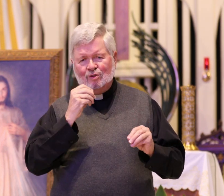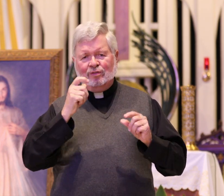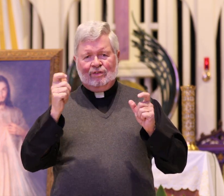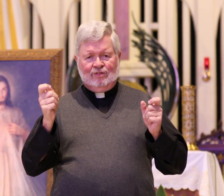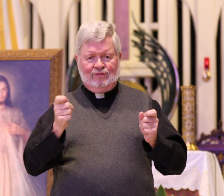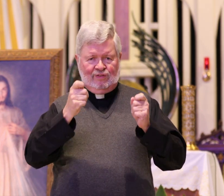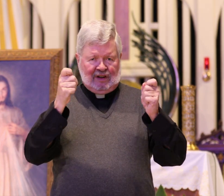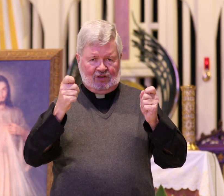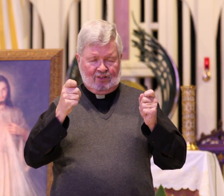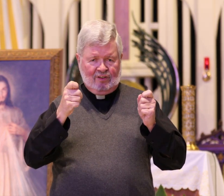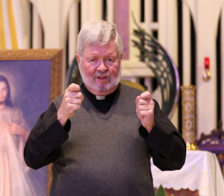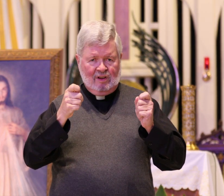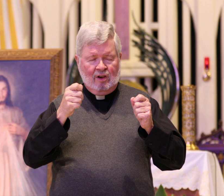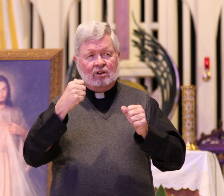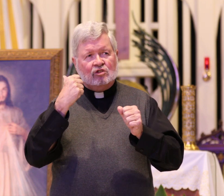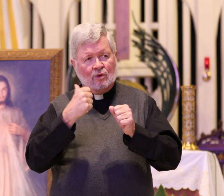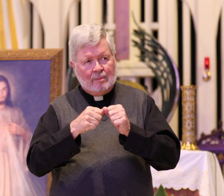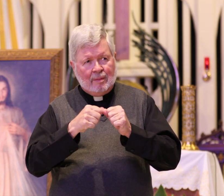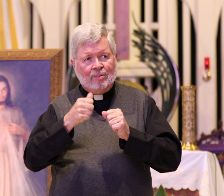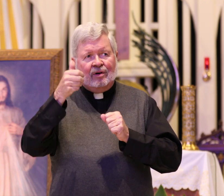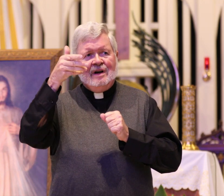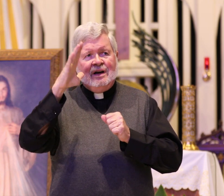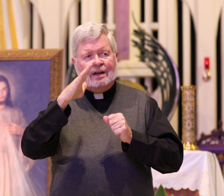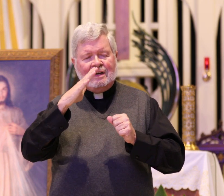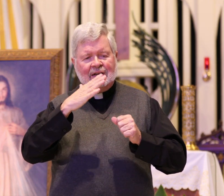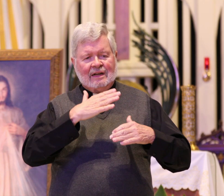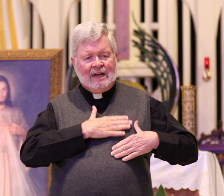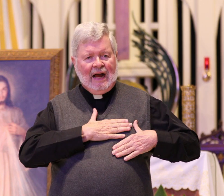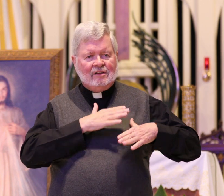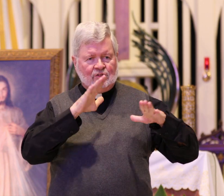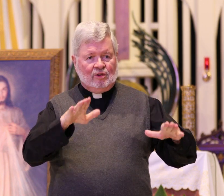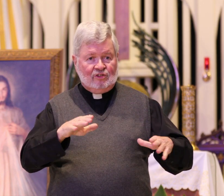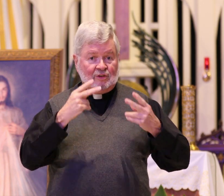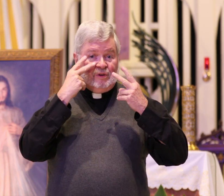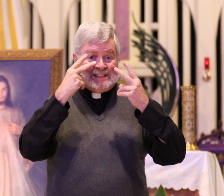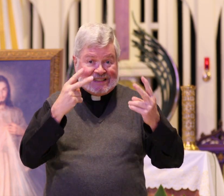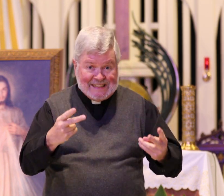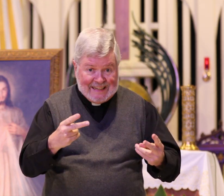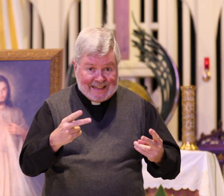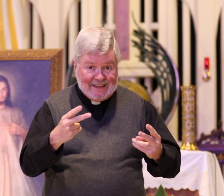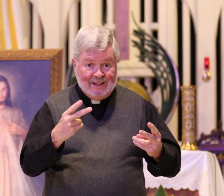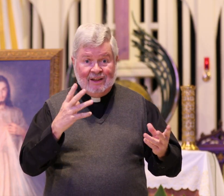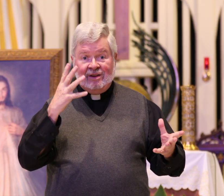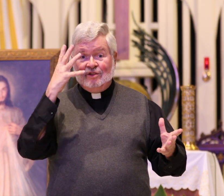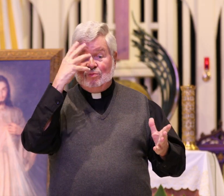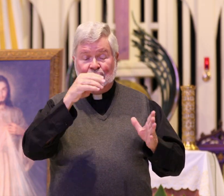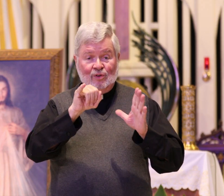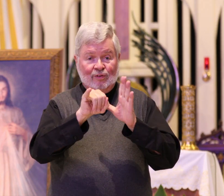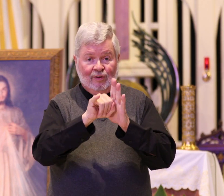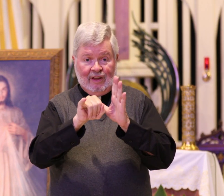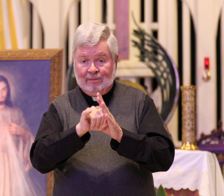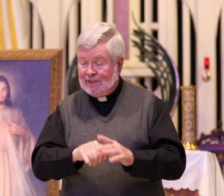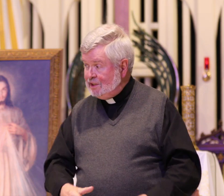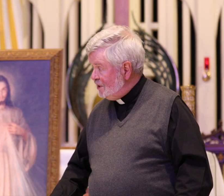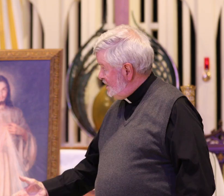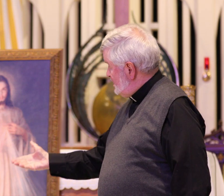beautiful feast to remember God's mercy. And we see this beautiful image